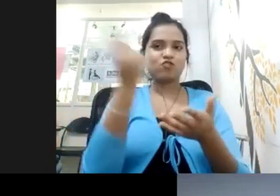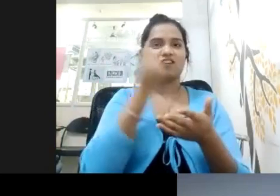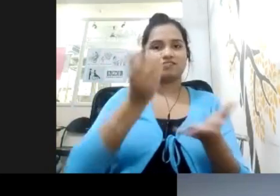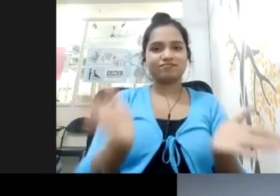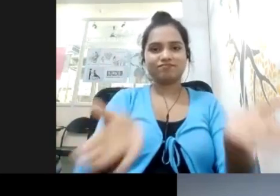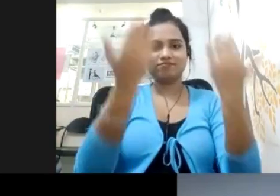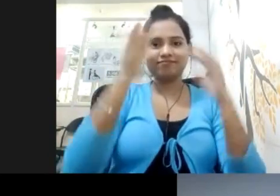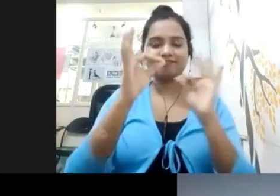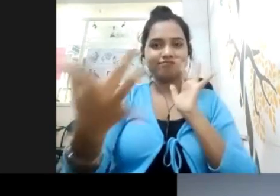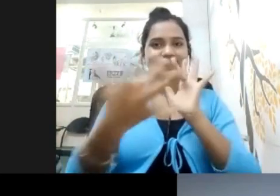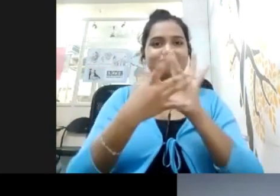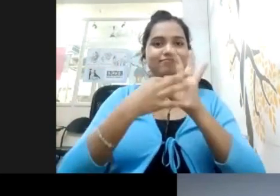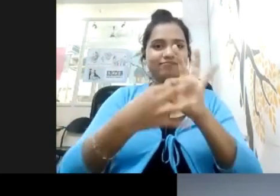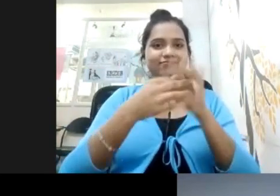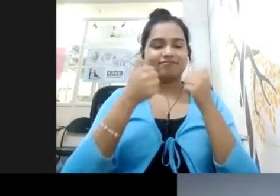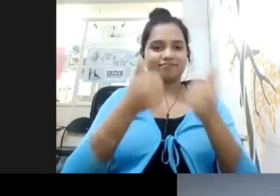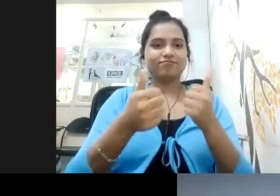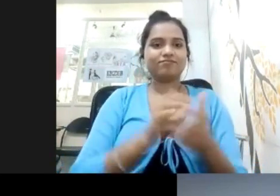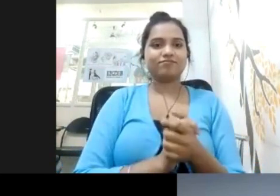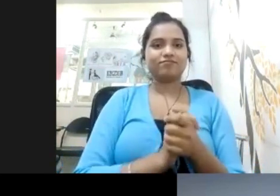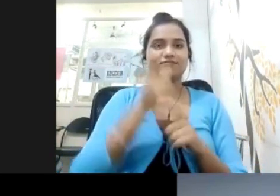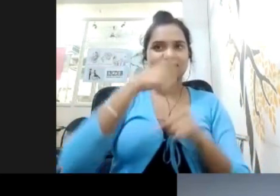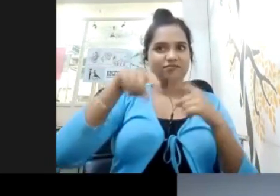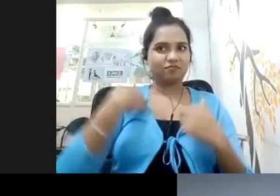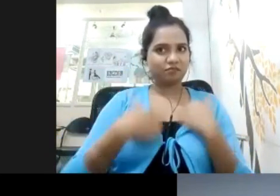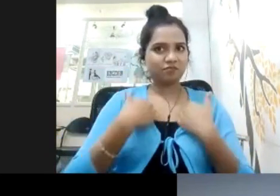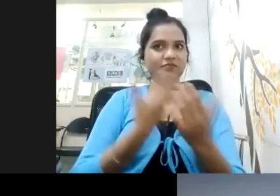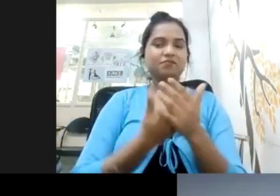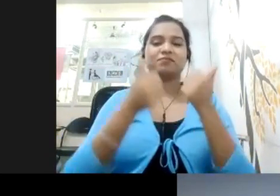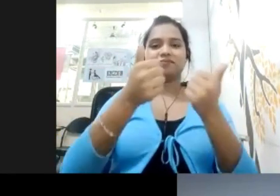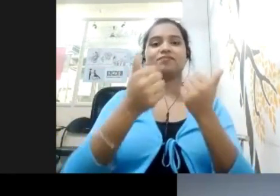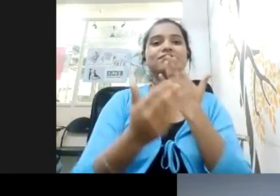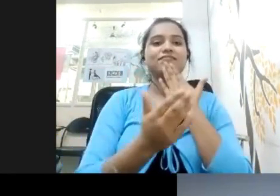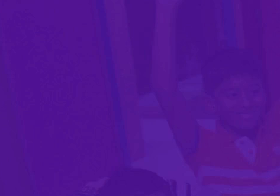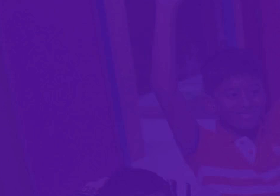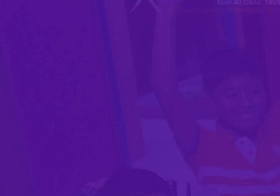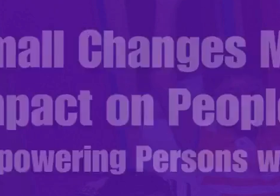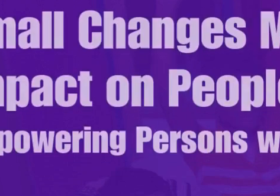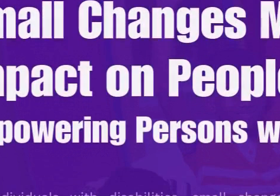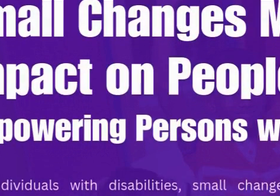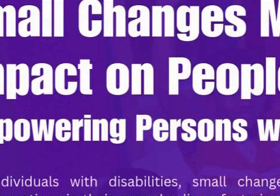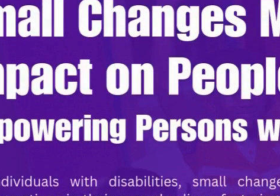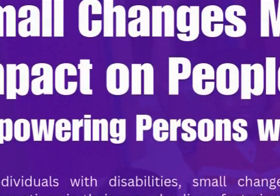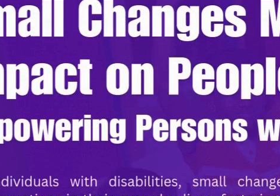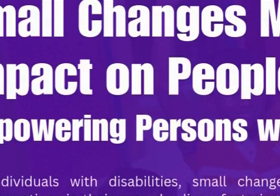do stay in touch, spread the word to other people who may be interested in this. Thank you so much for joining. Thank you. Thank you.